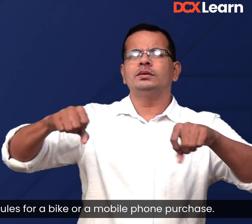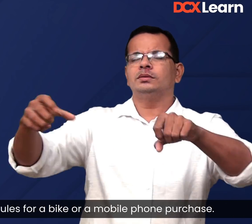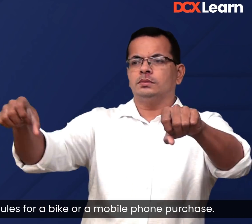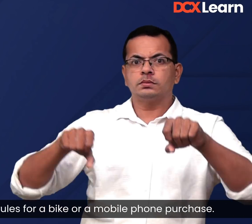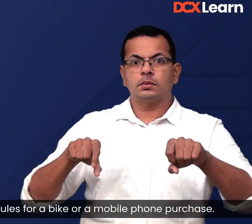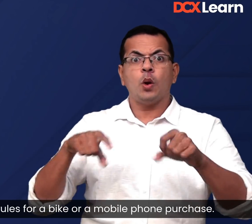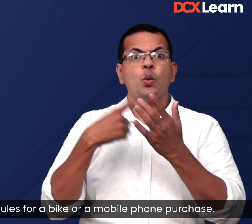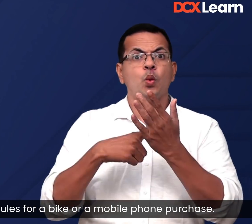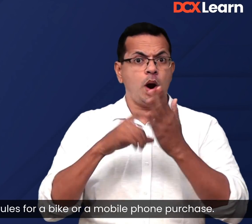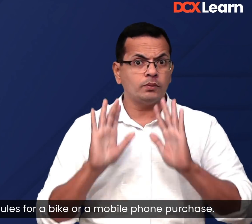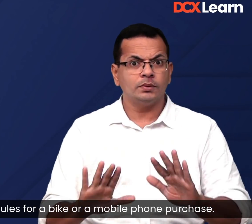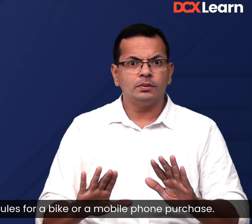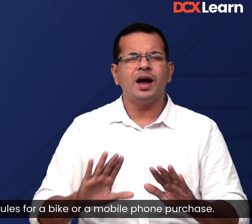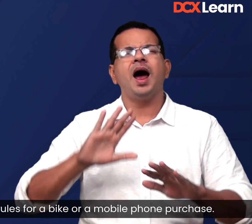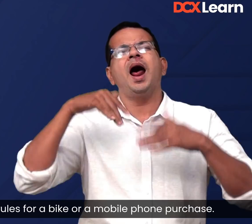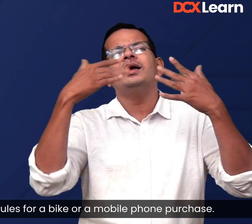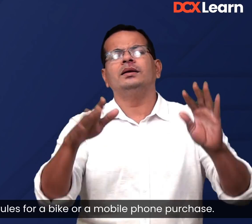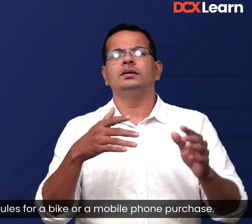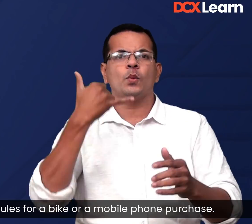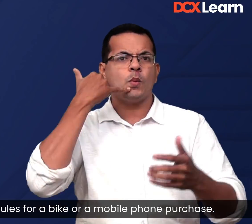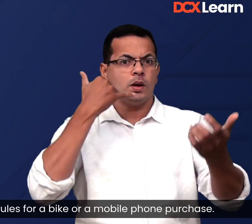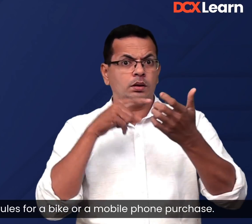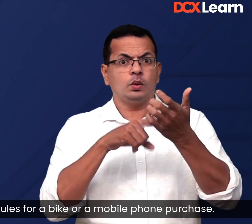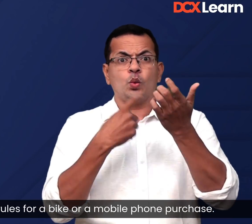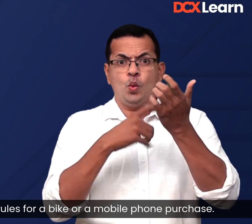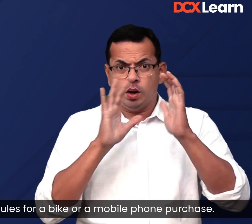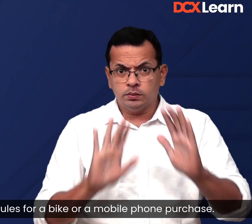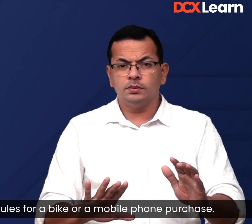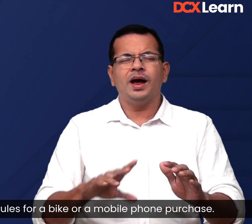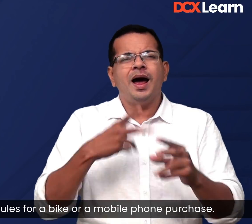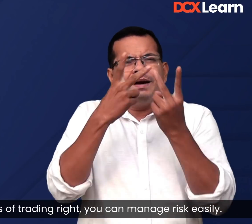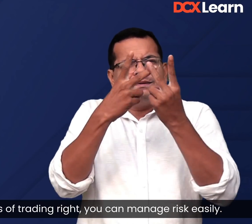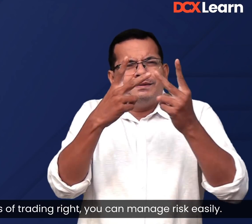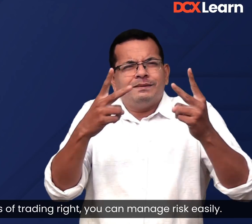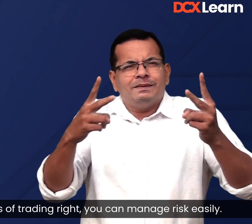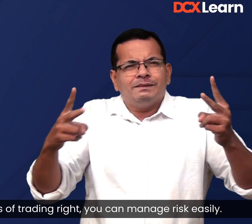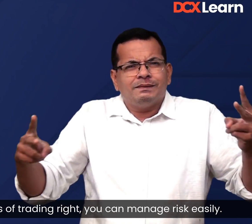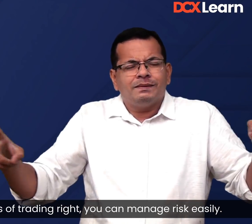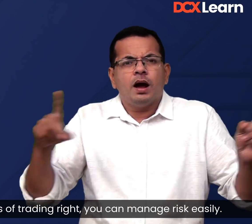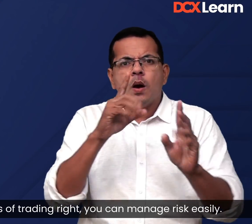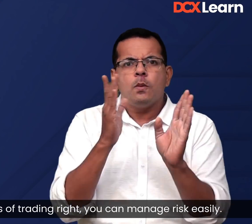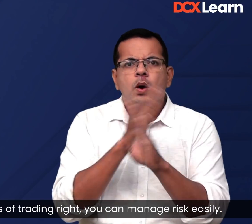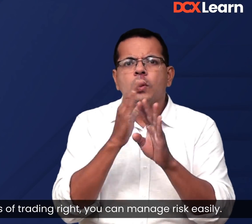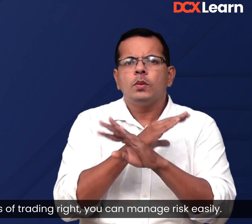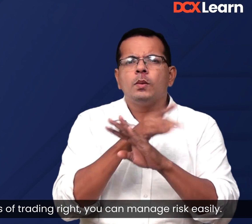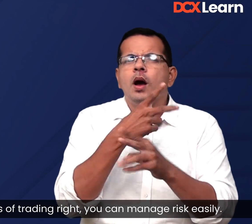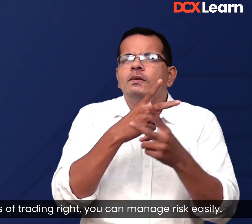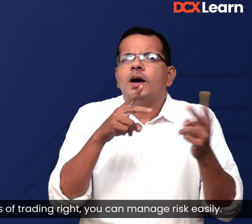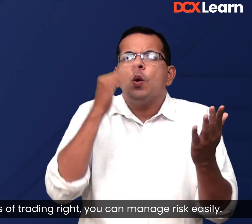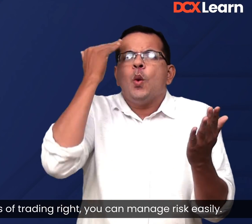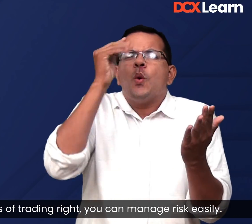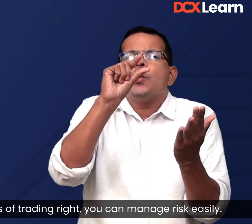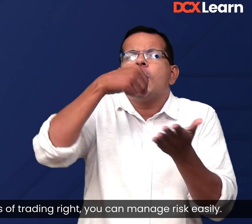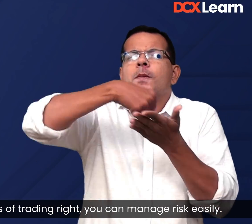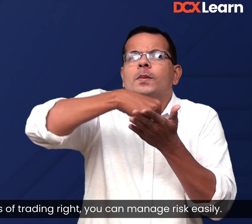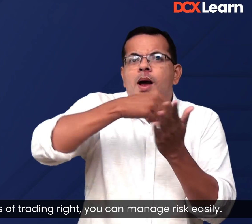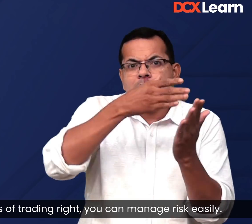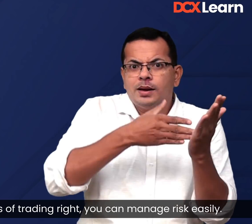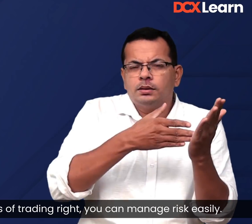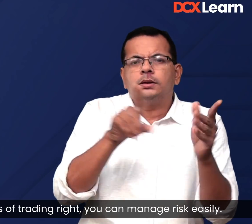similarly you have certain rules for a bike or a mobile phone purchase so when you learn the basics of trading right you can manage